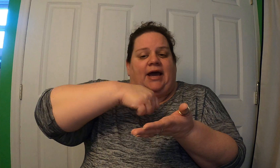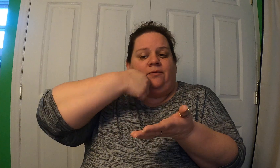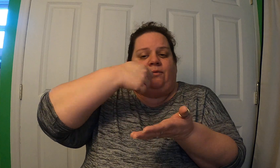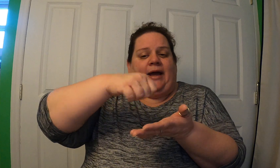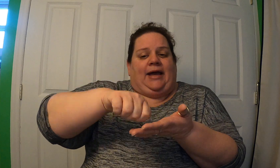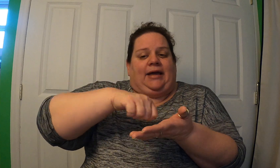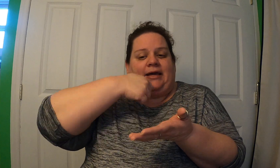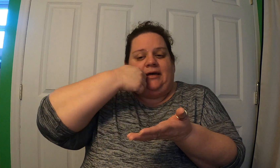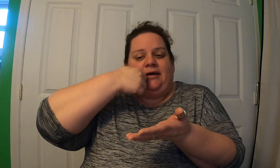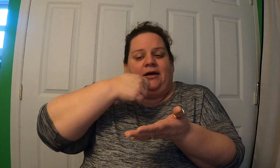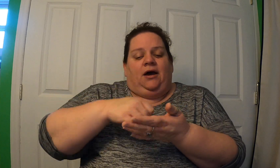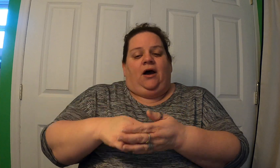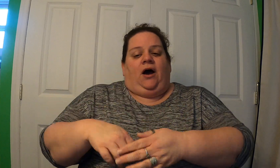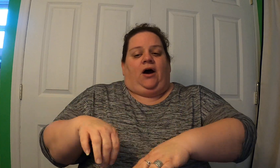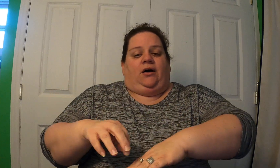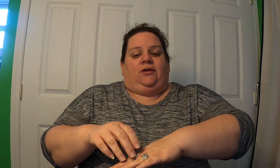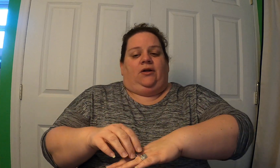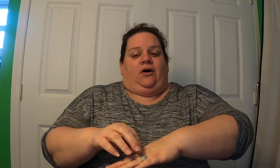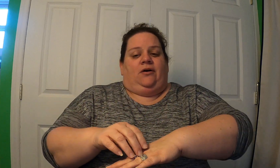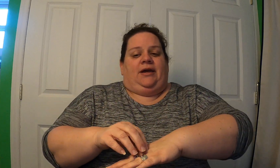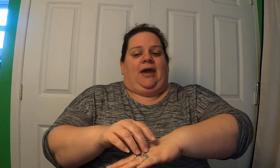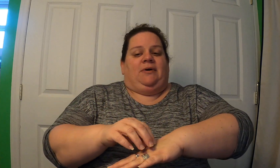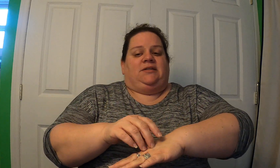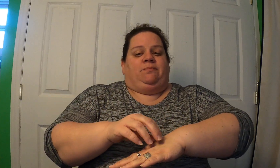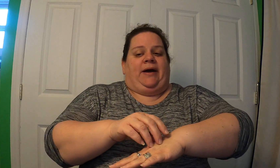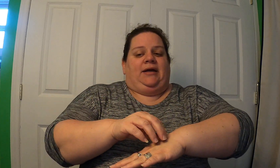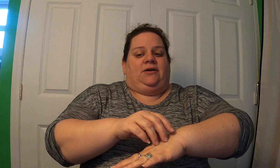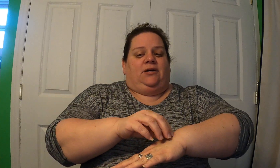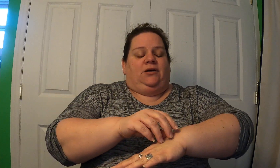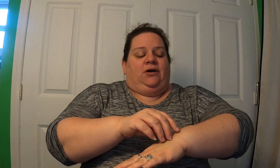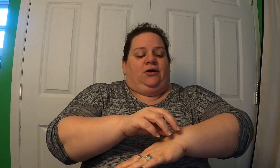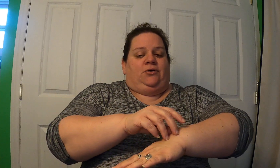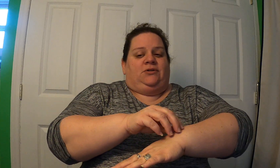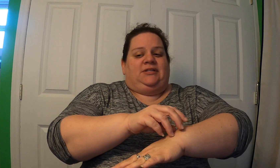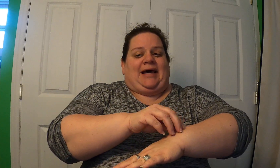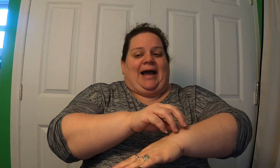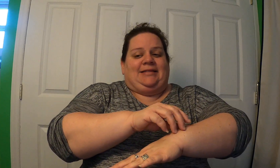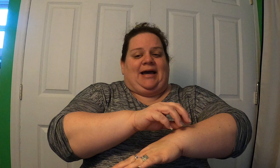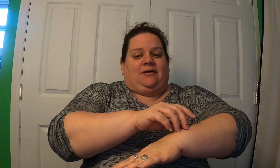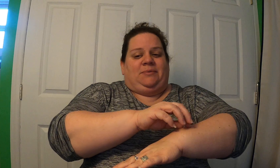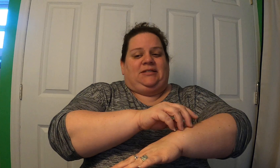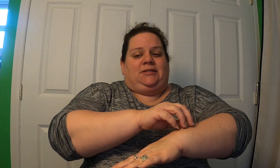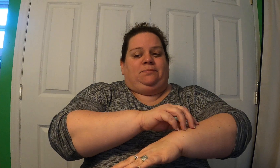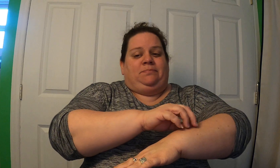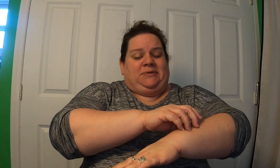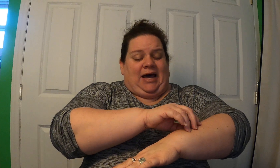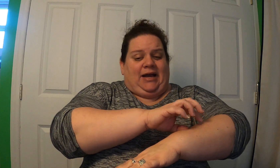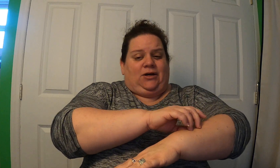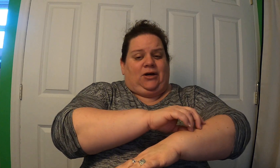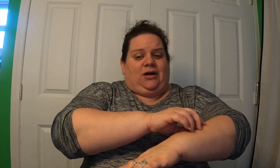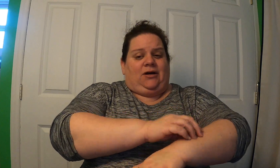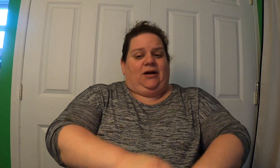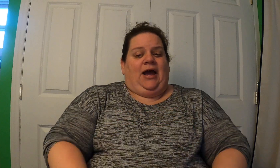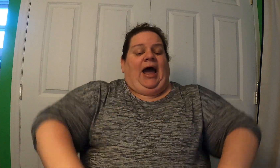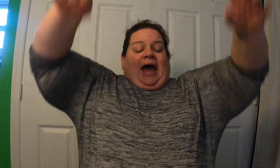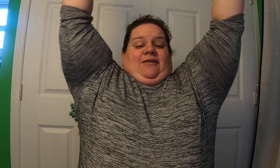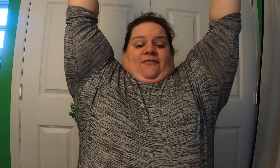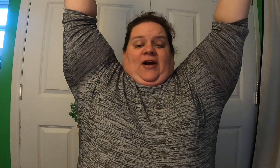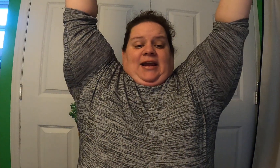and whey. Along came a spider who sat down beside her and